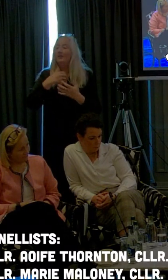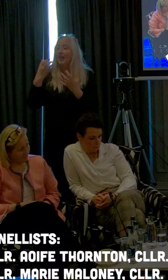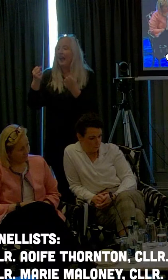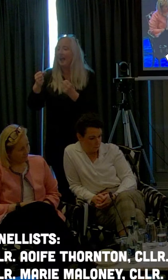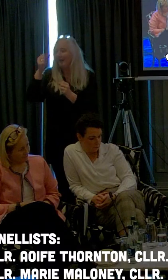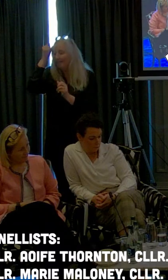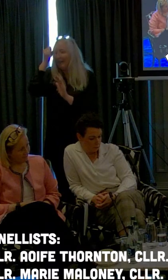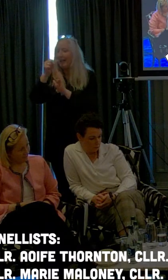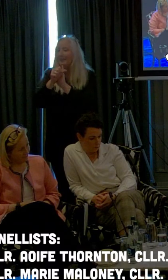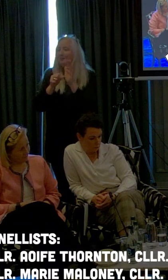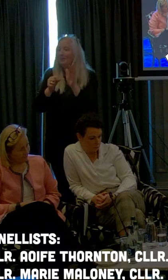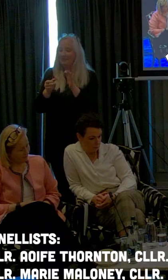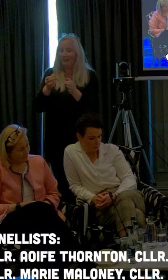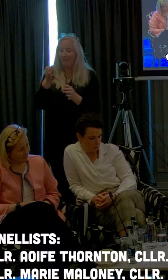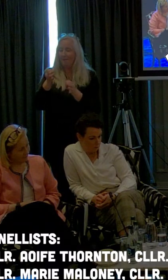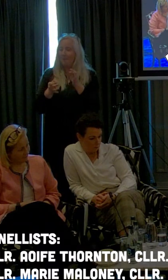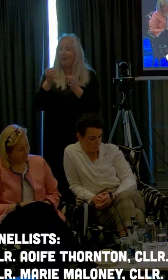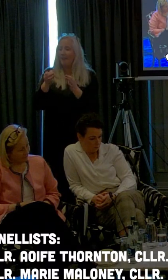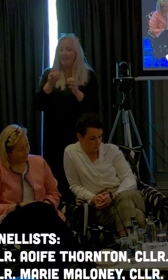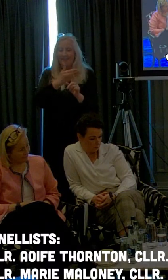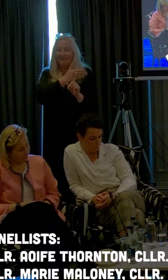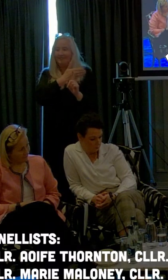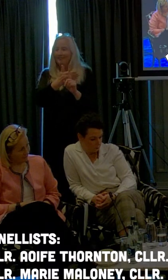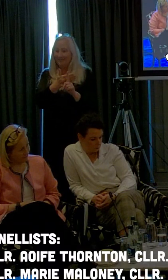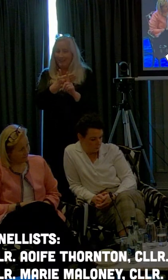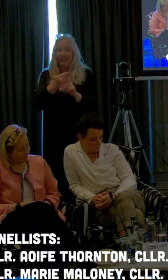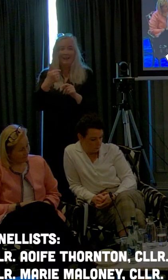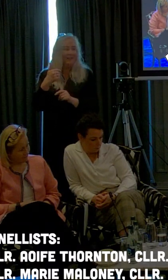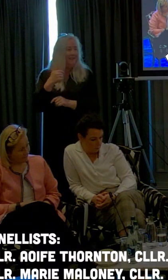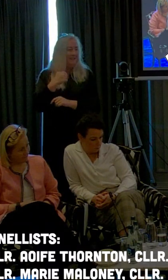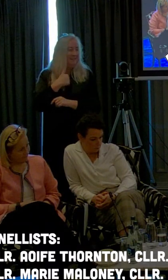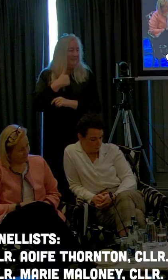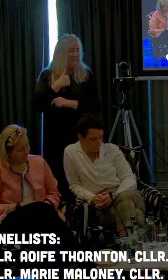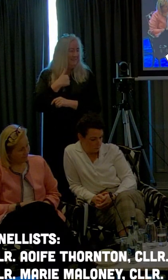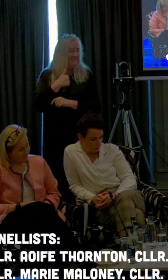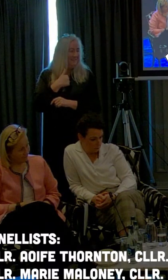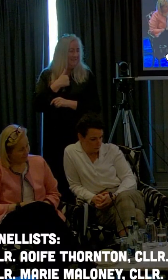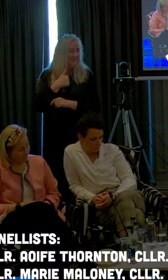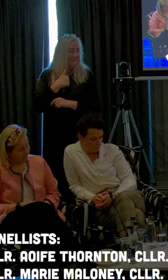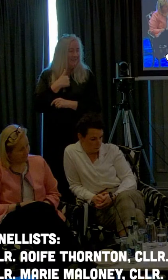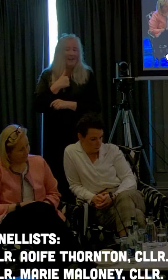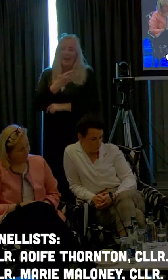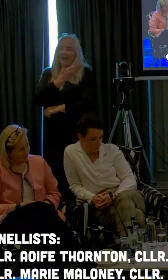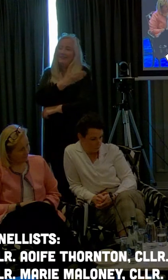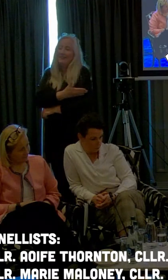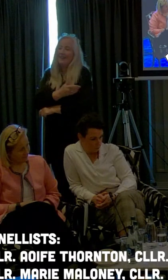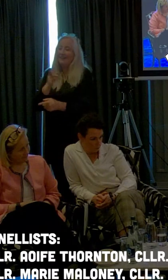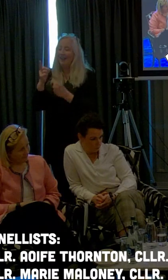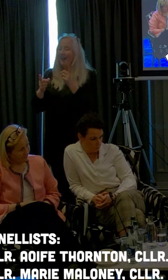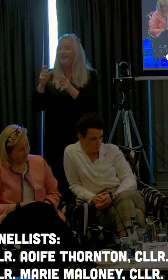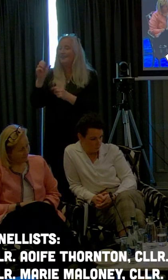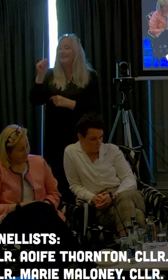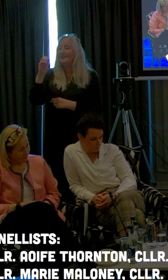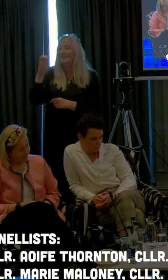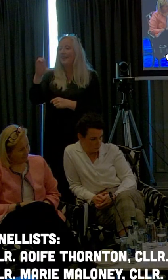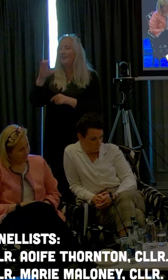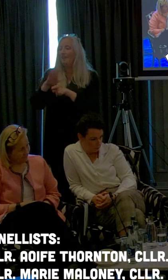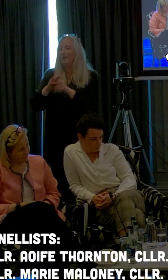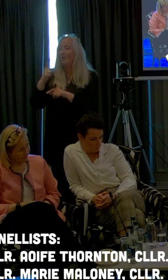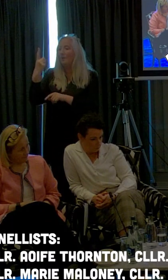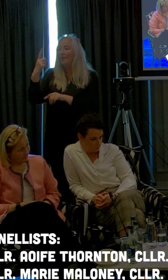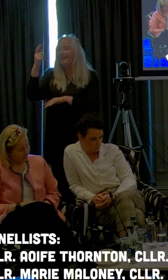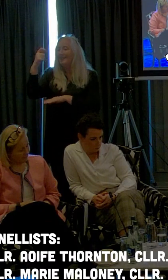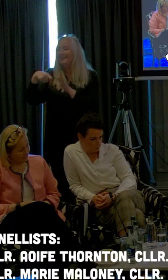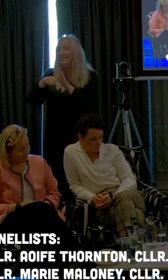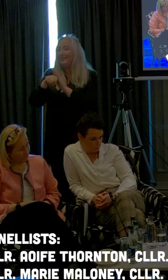a few different perspectives because, number one, I started off as a secretary to a TD, which I spent for doing